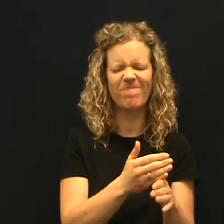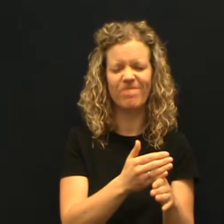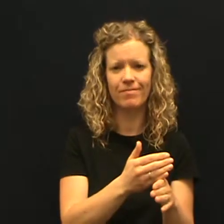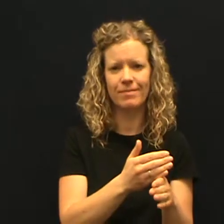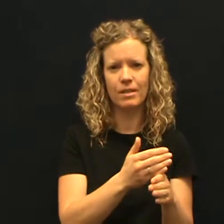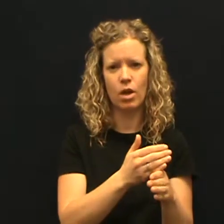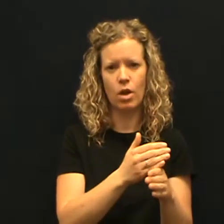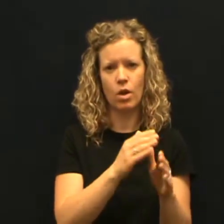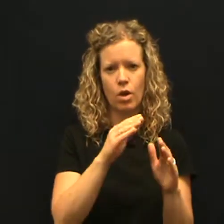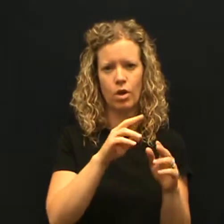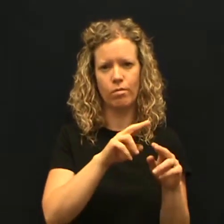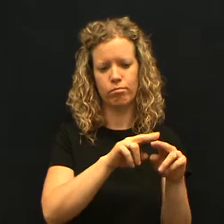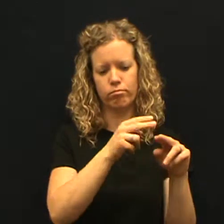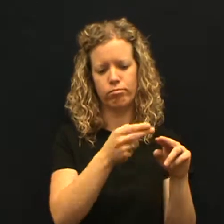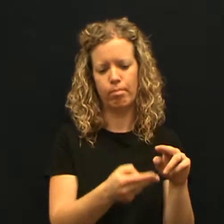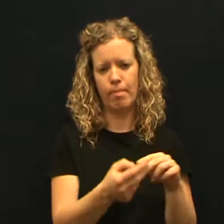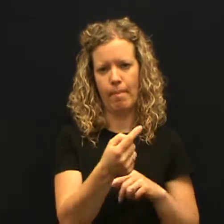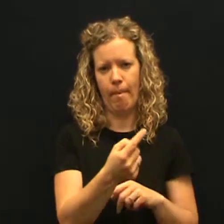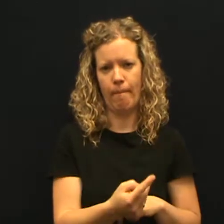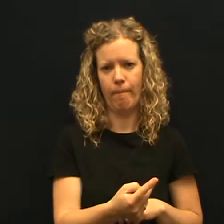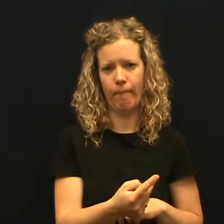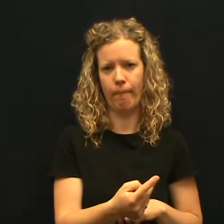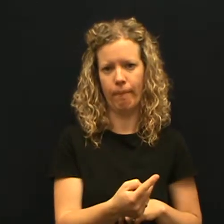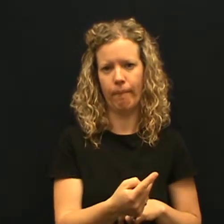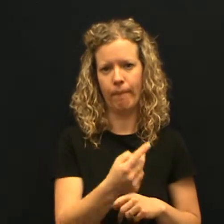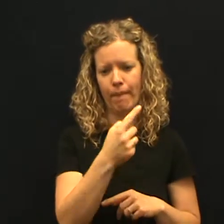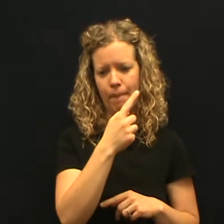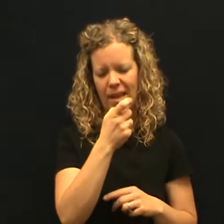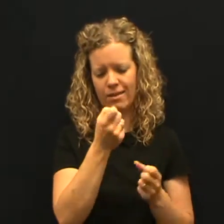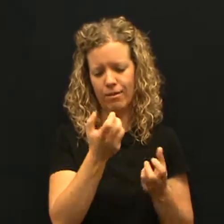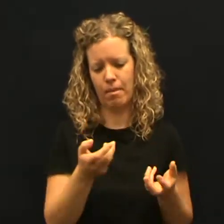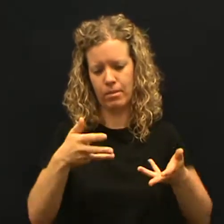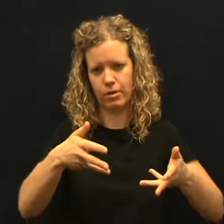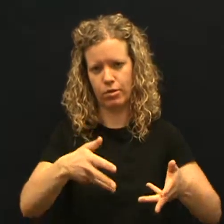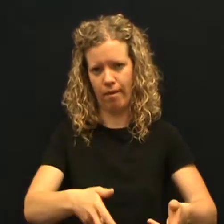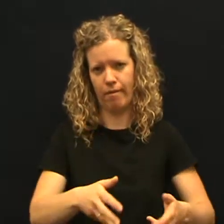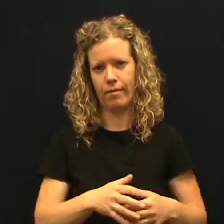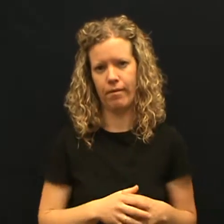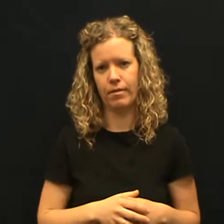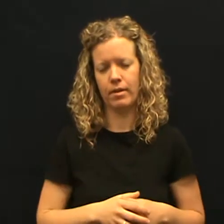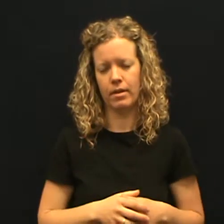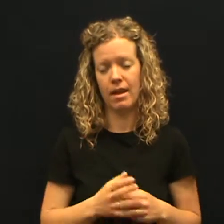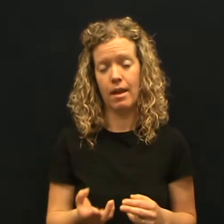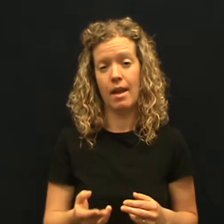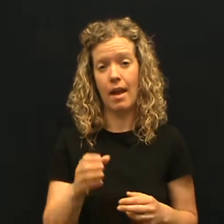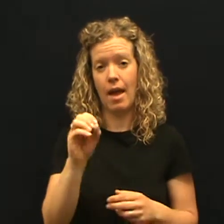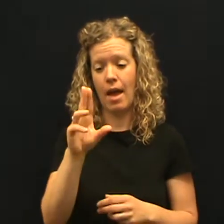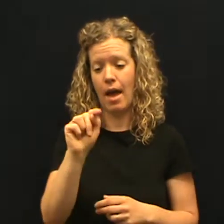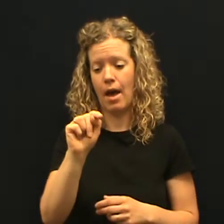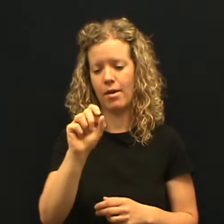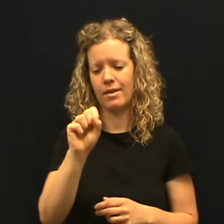decreased by half, but the number of outstanding shares increased by or doubled.